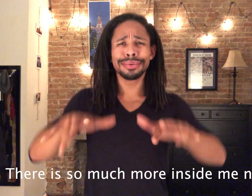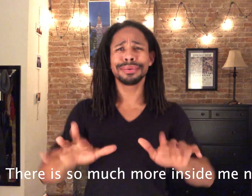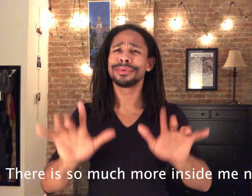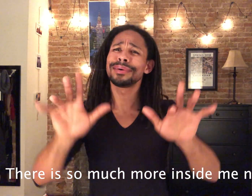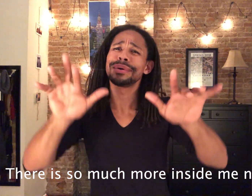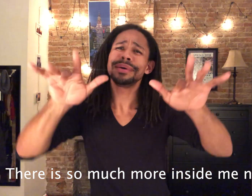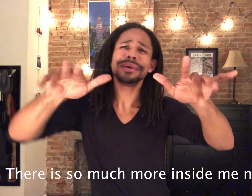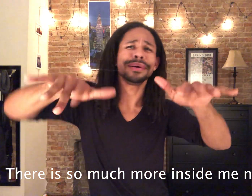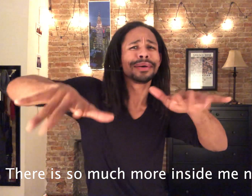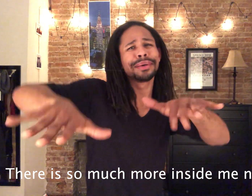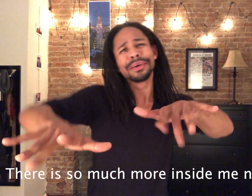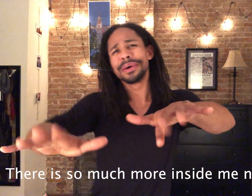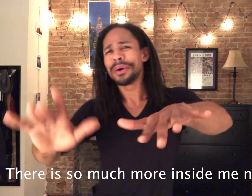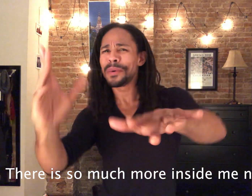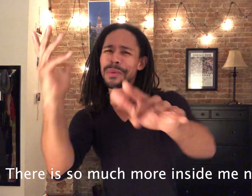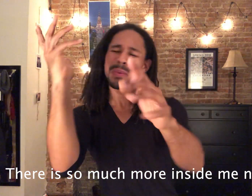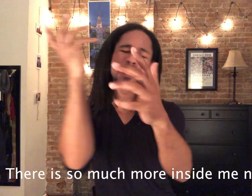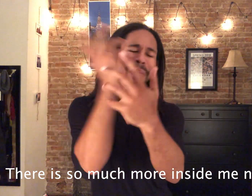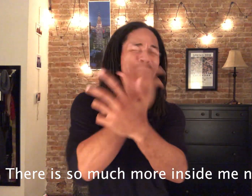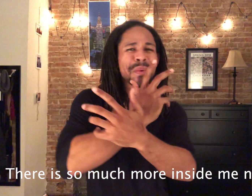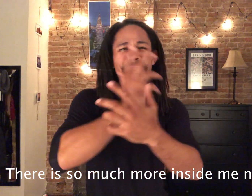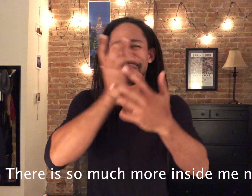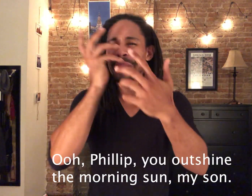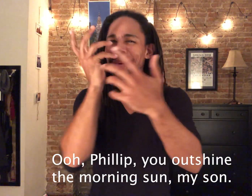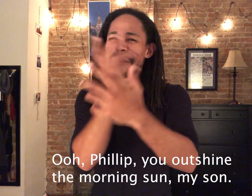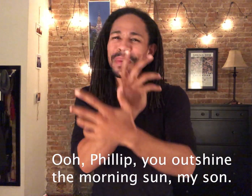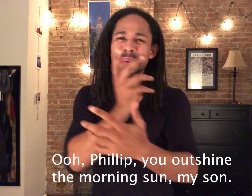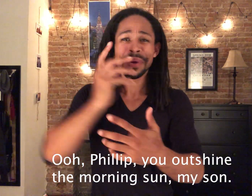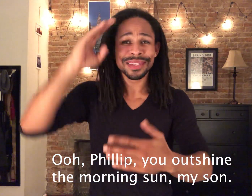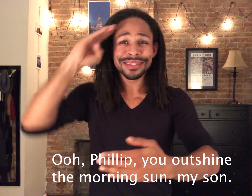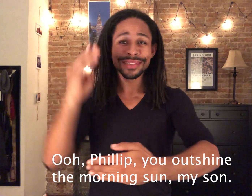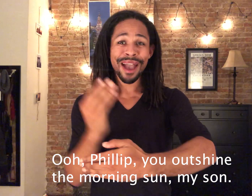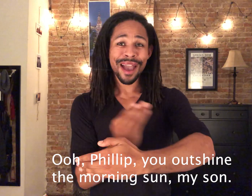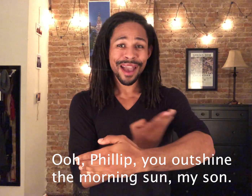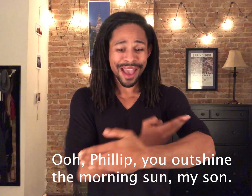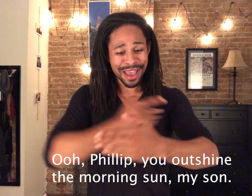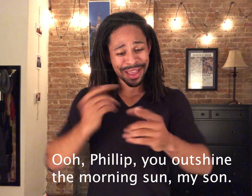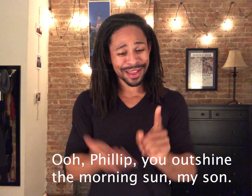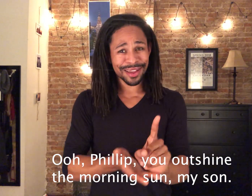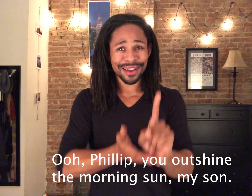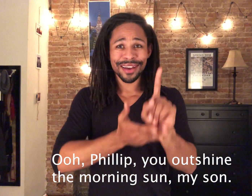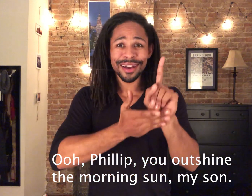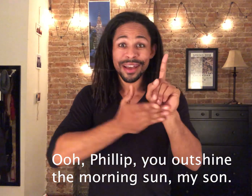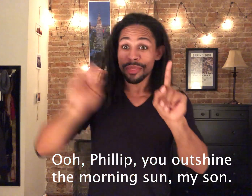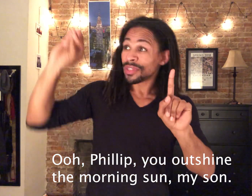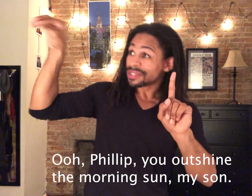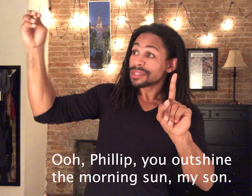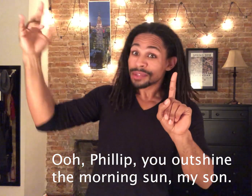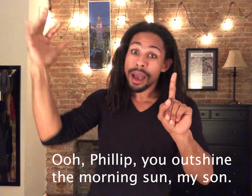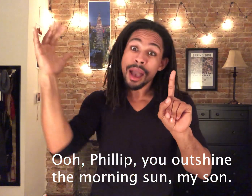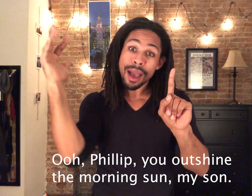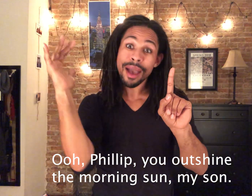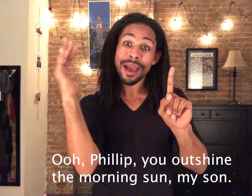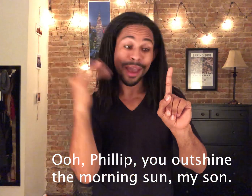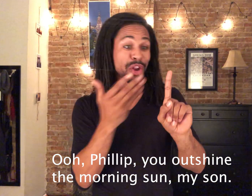more inside me now Oh, Philip, you outshine the morning sun